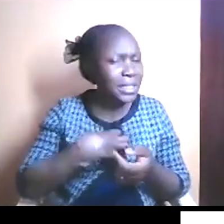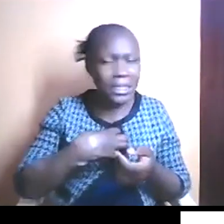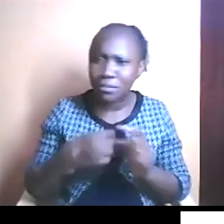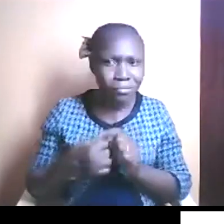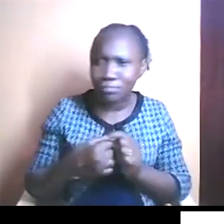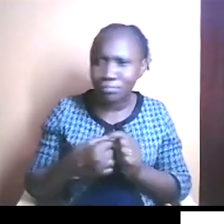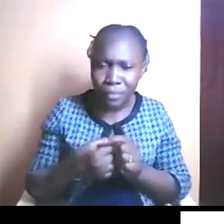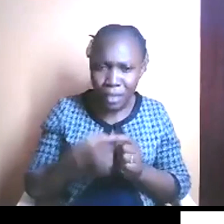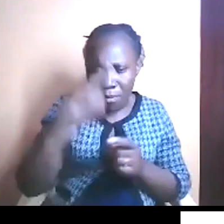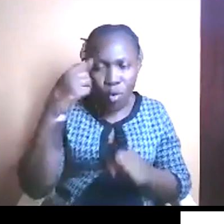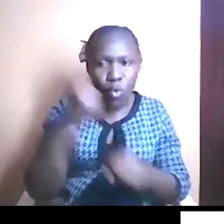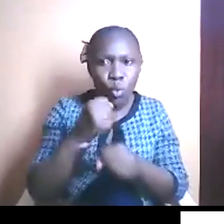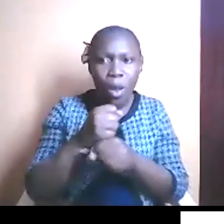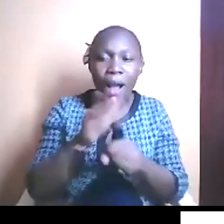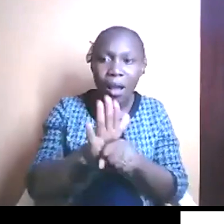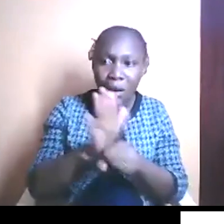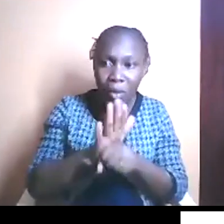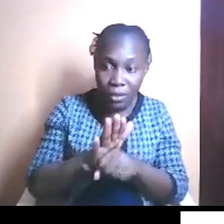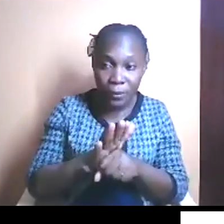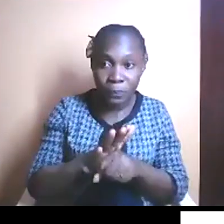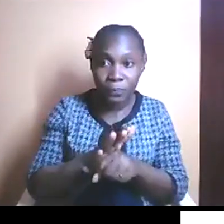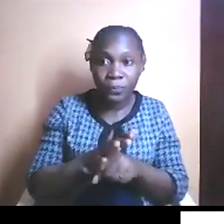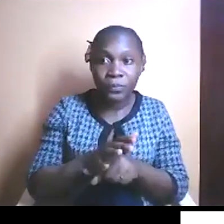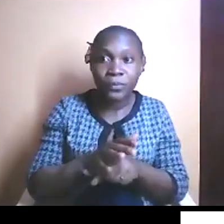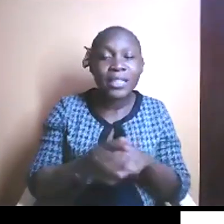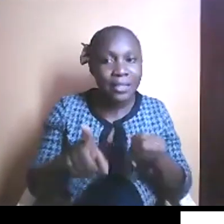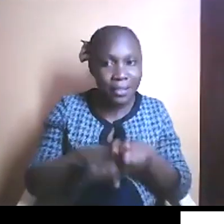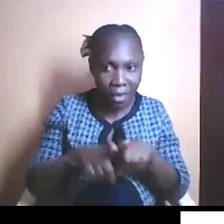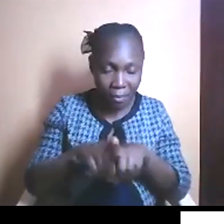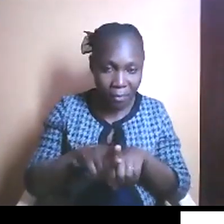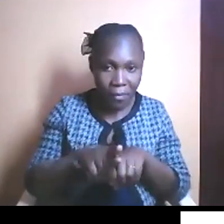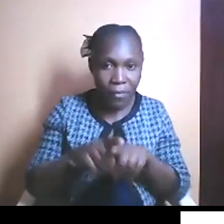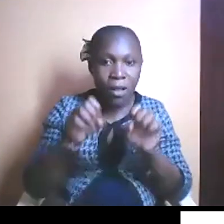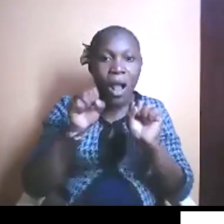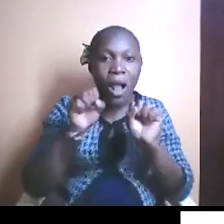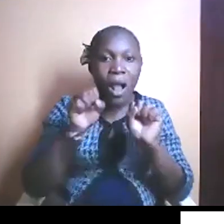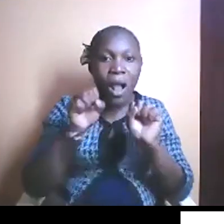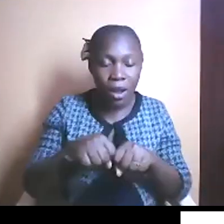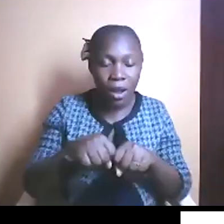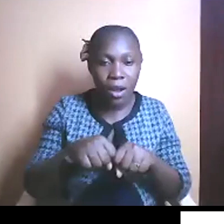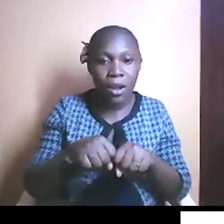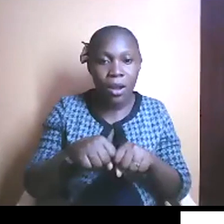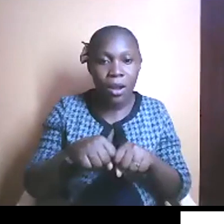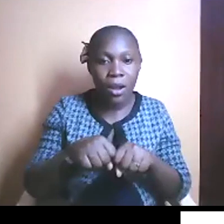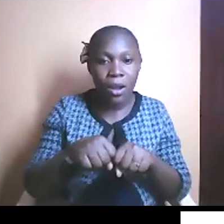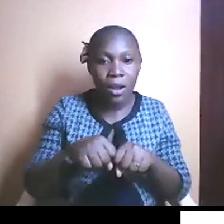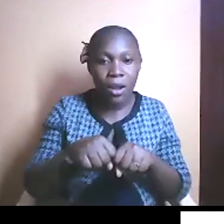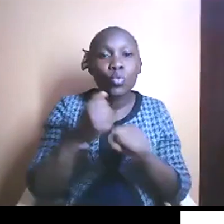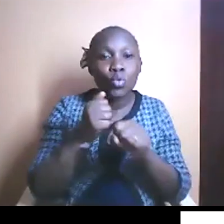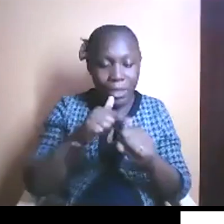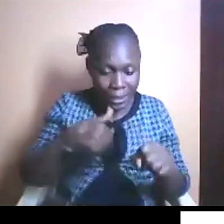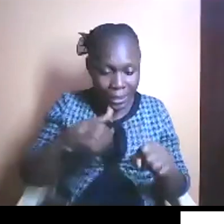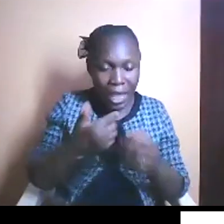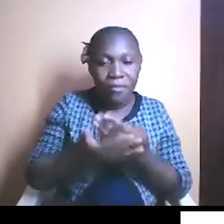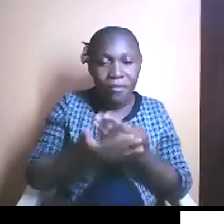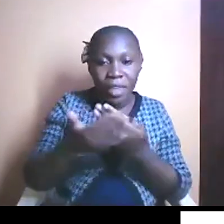a lot. Again, still, you can still initiate your self-care using your phone, having some apps on